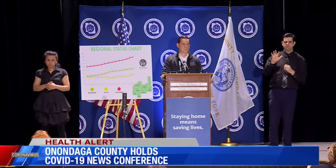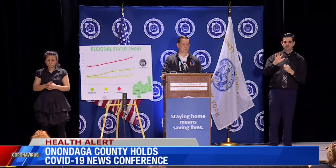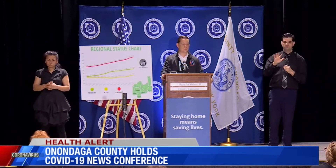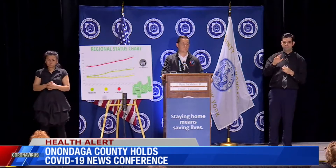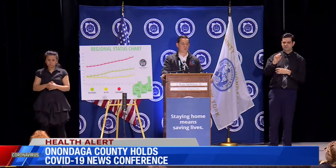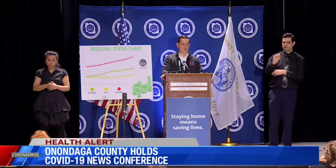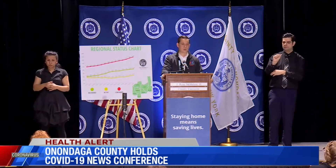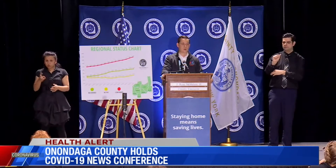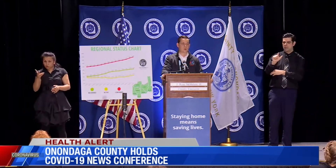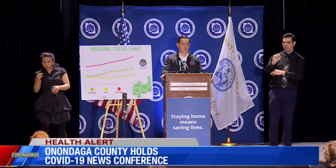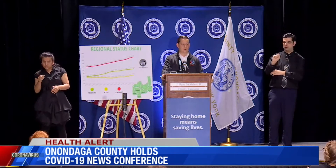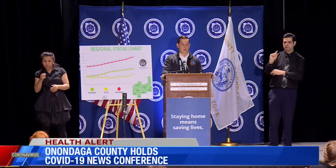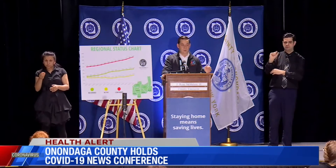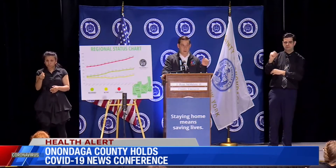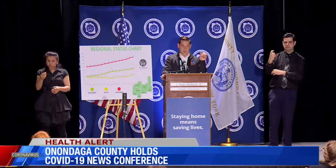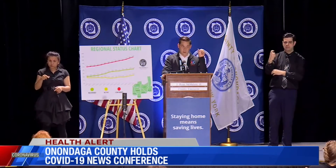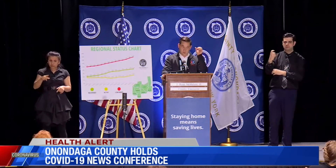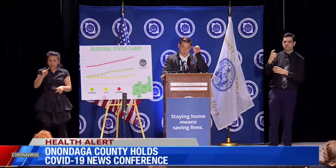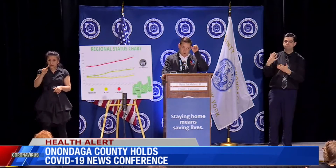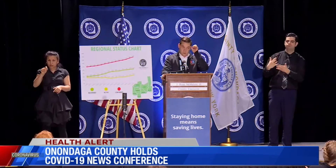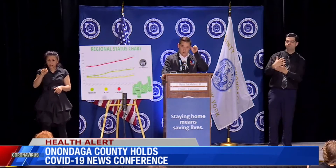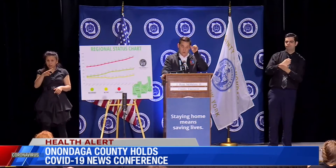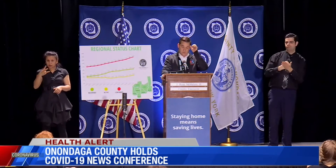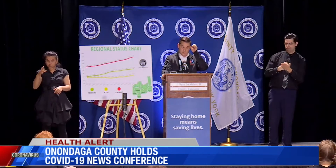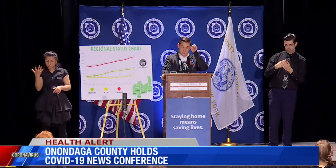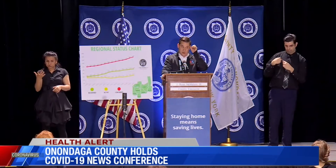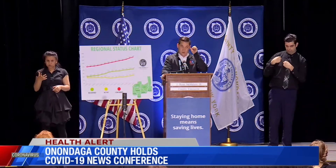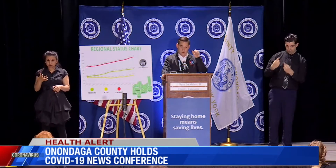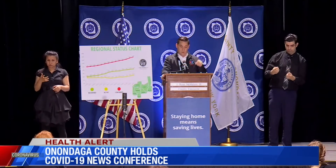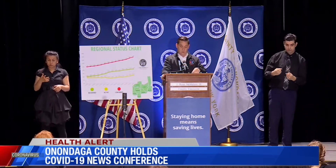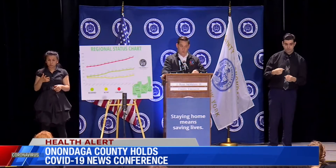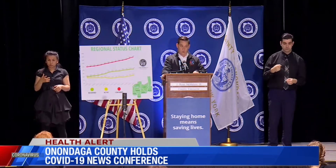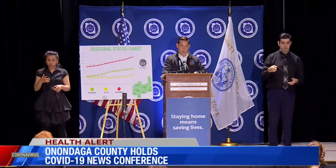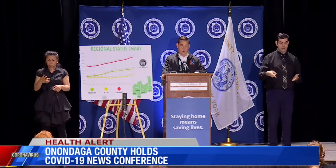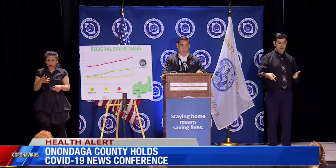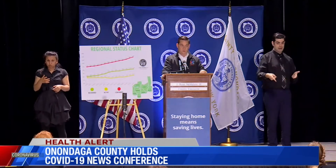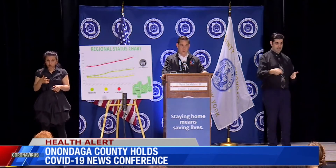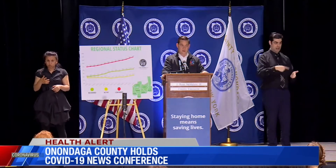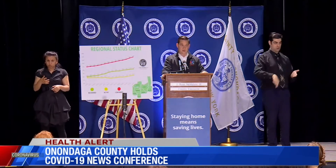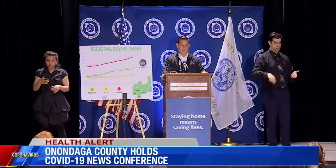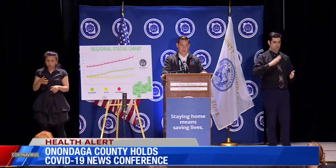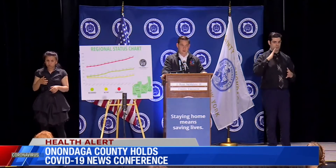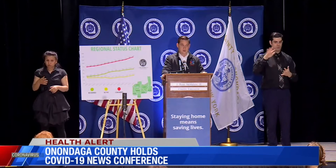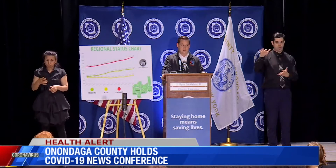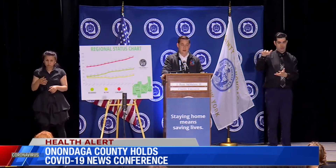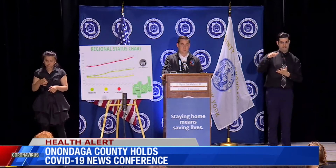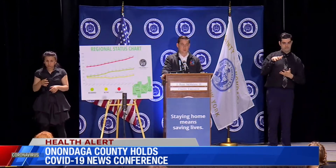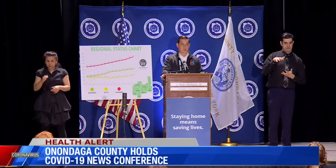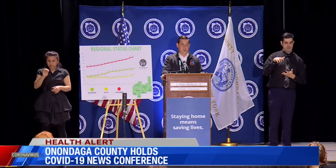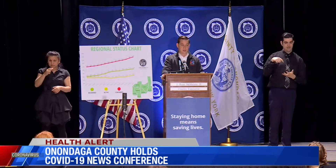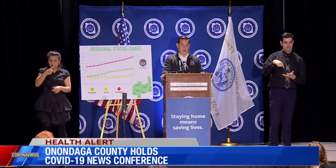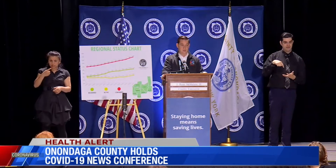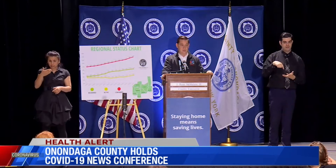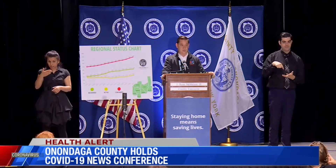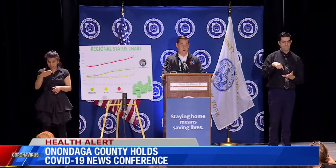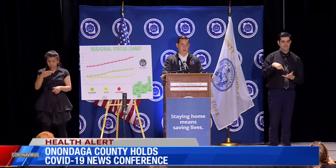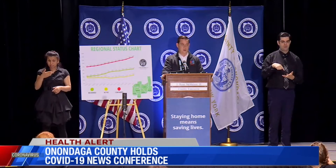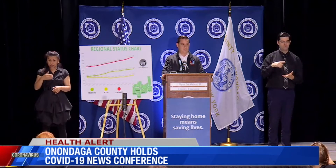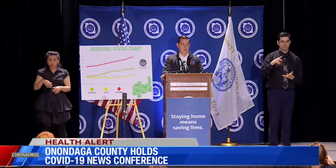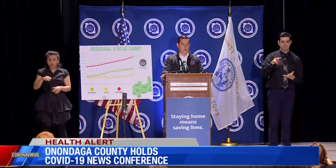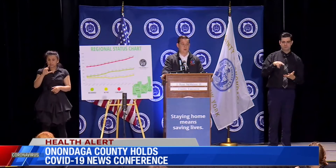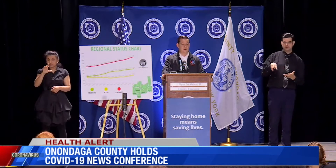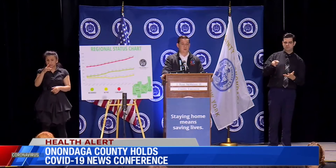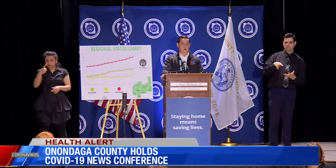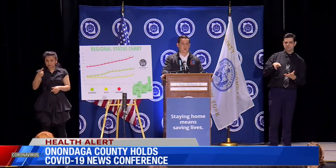month of March? We get a payment next week. That will be the first payment where it will reflect the actual shutdown